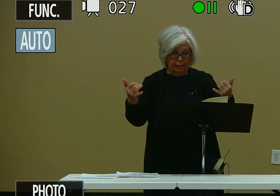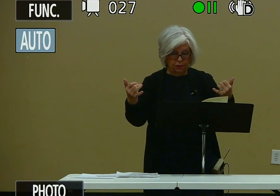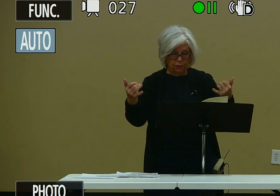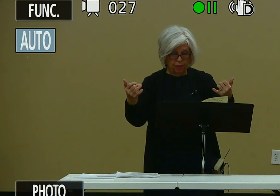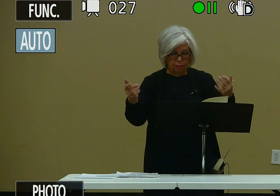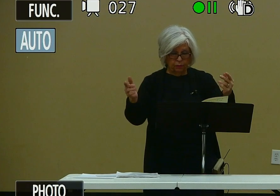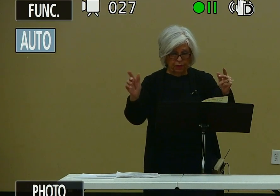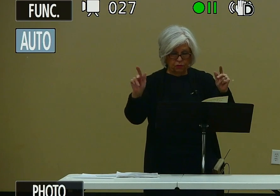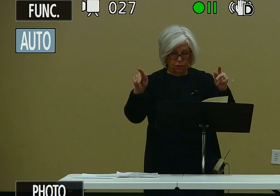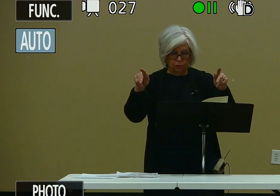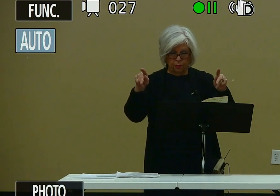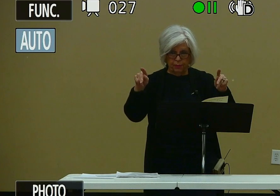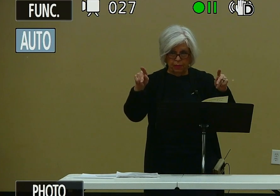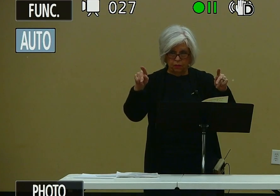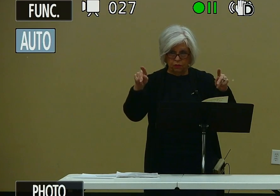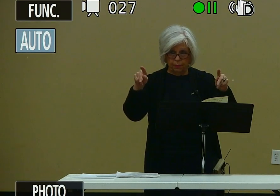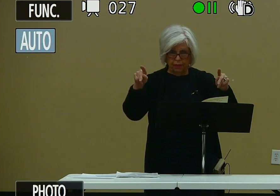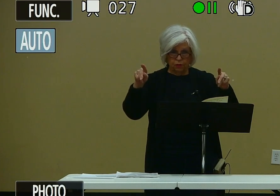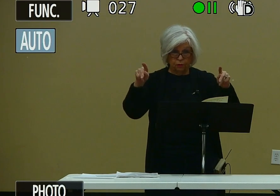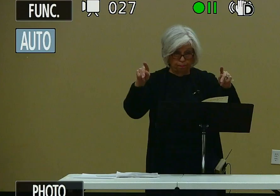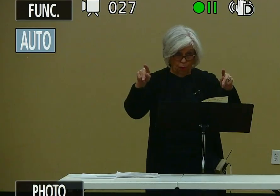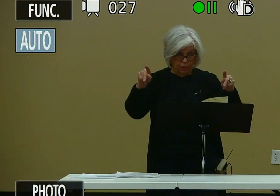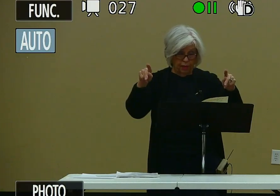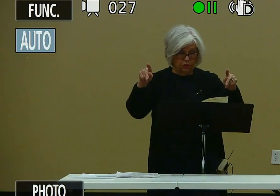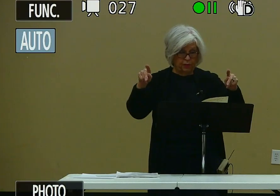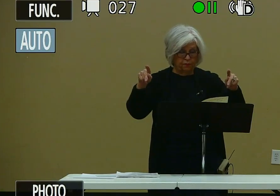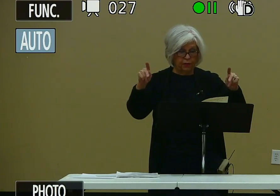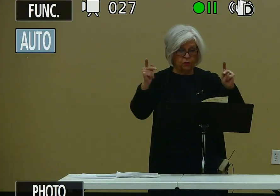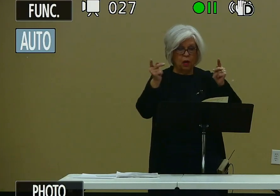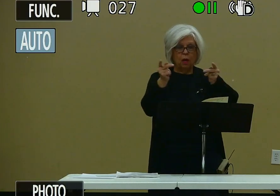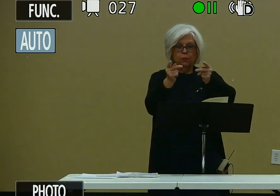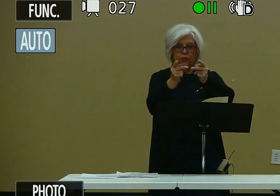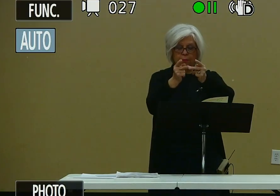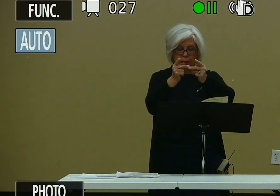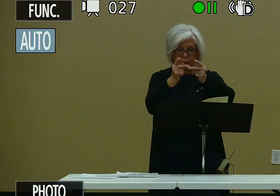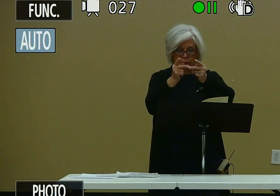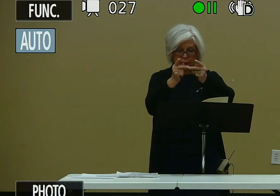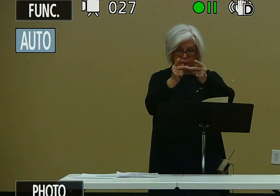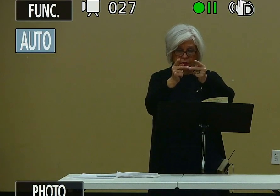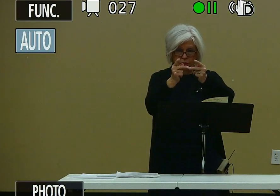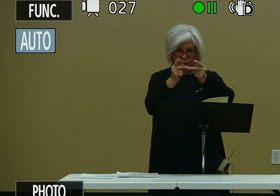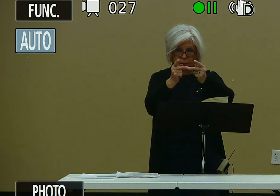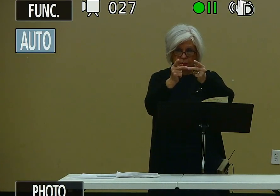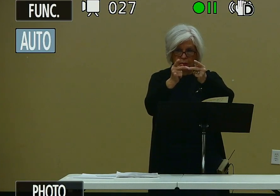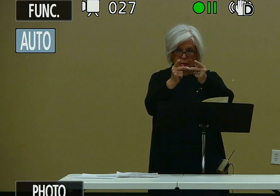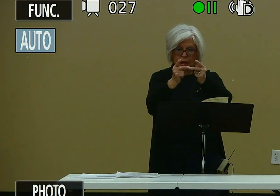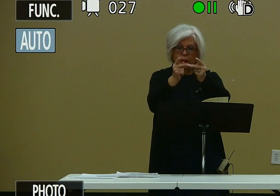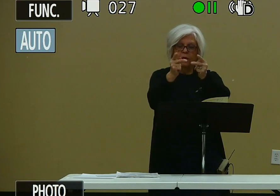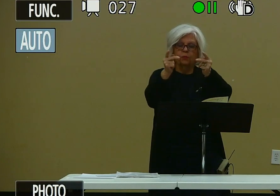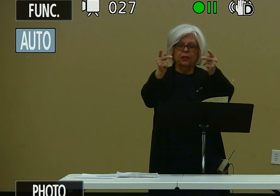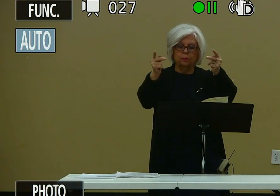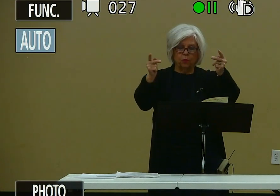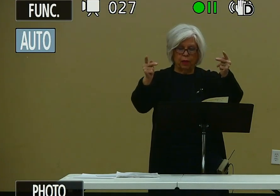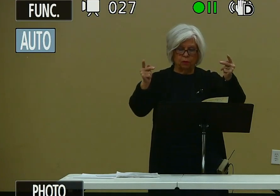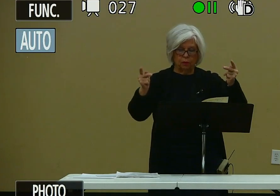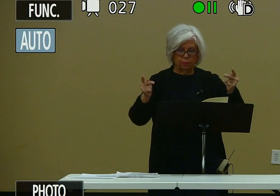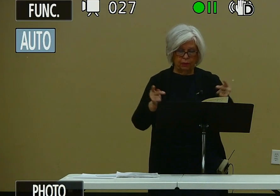place, place starts with P's, so make your both hands P fingers, put them together like this in the middle, and then bring them around.